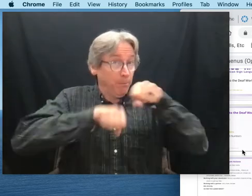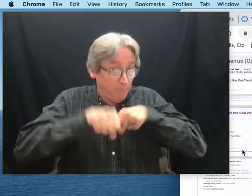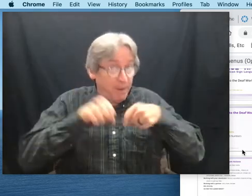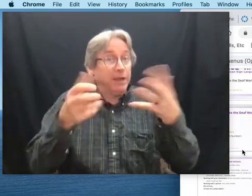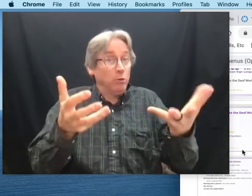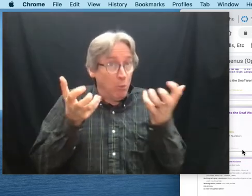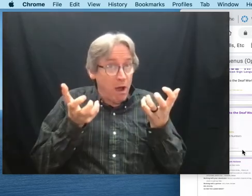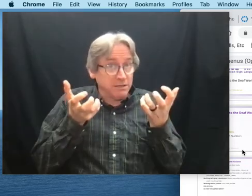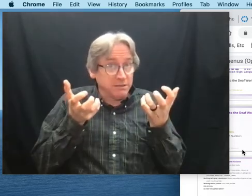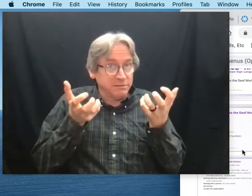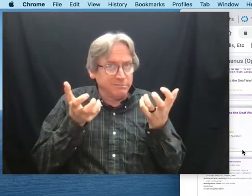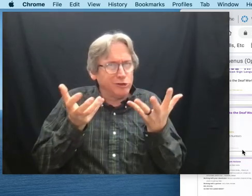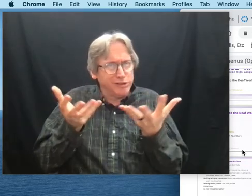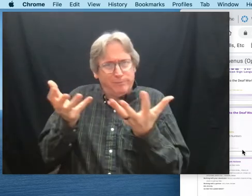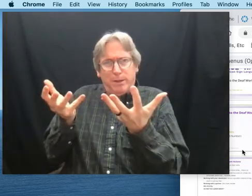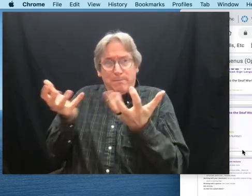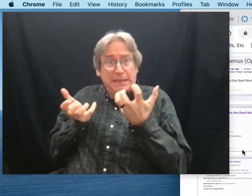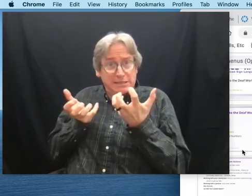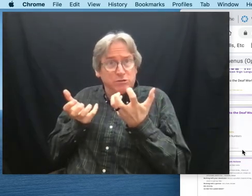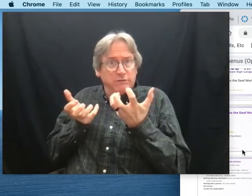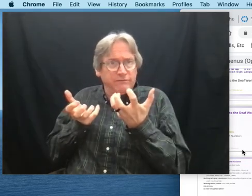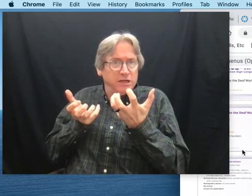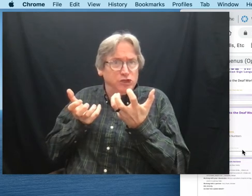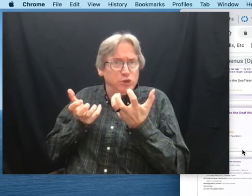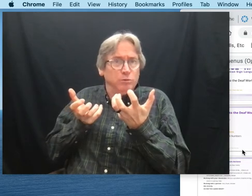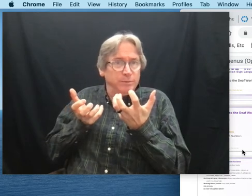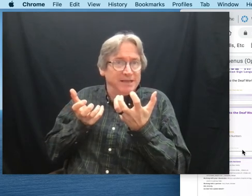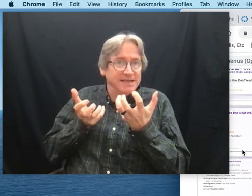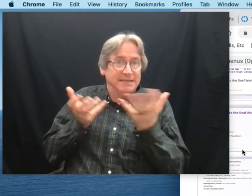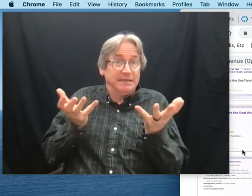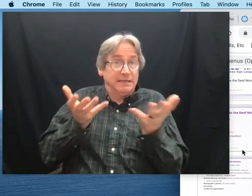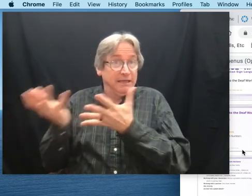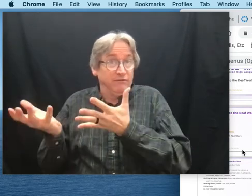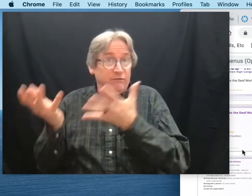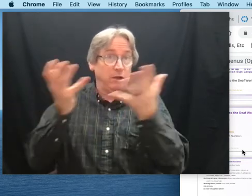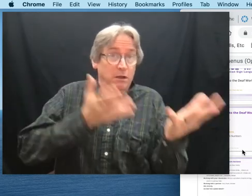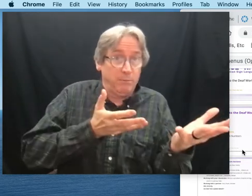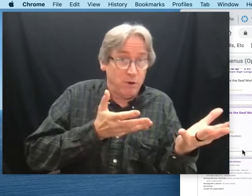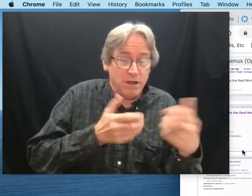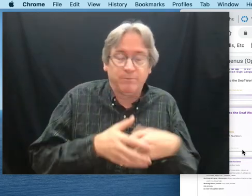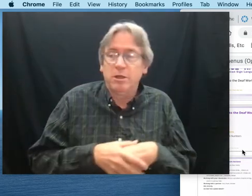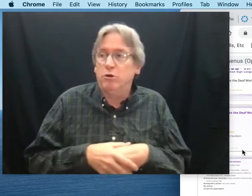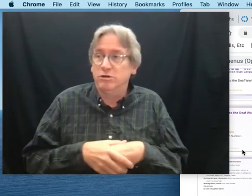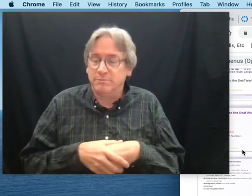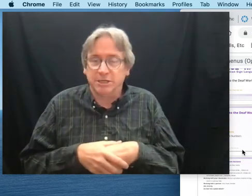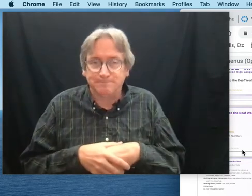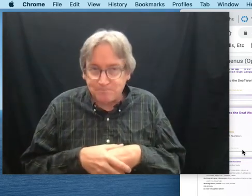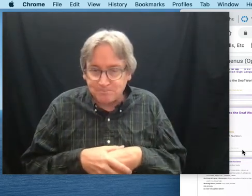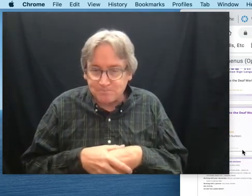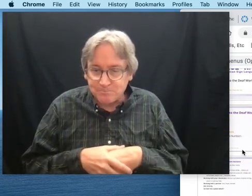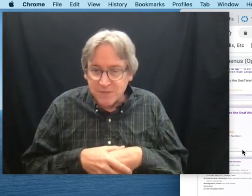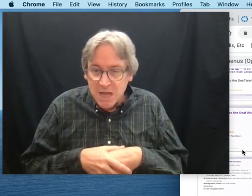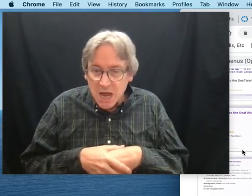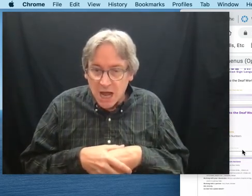or bike want, notice the me is sort of assumed because I didn't give a pronoun or a subject.